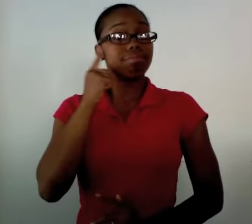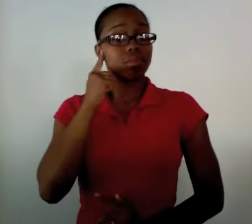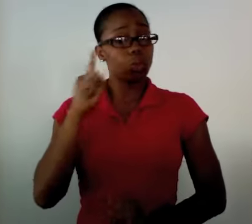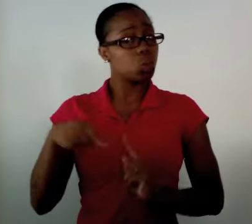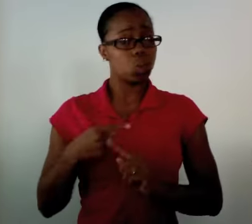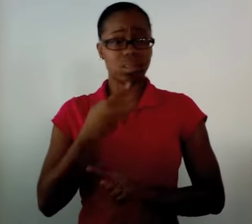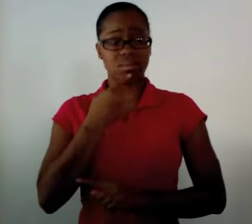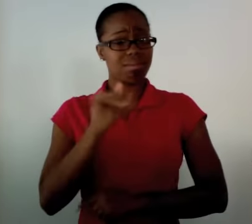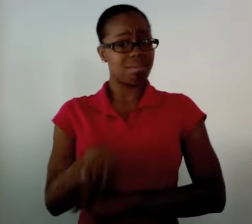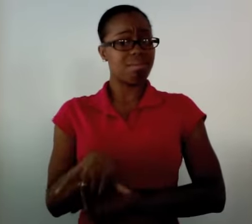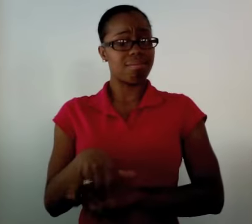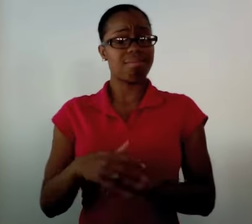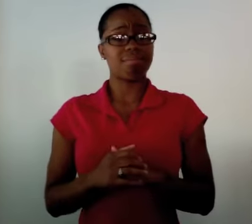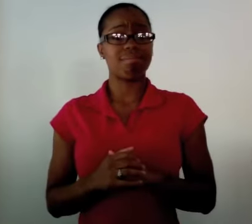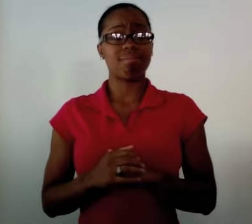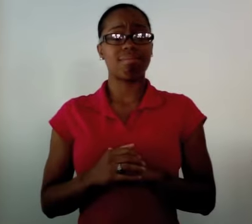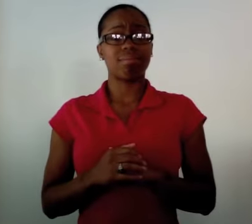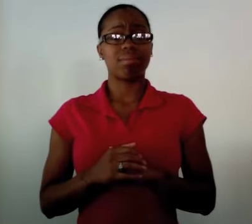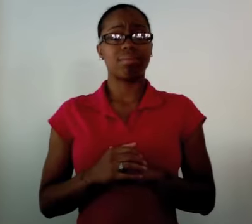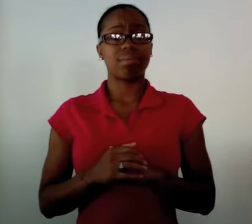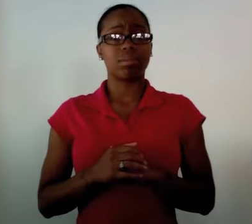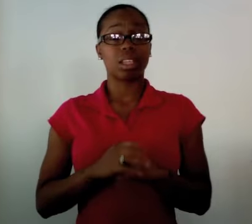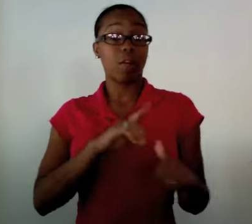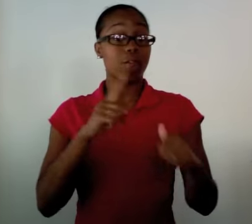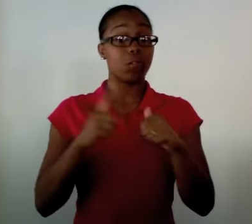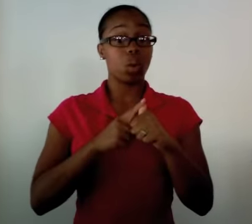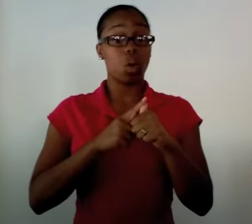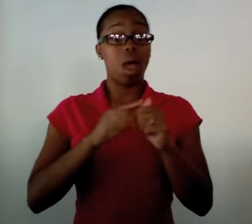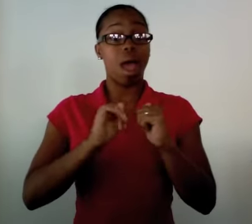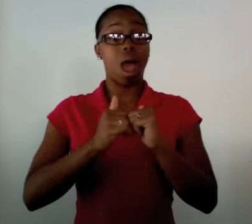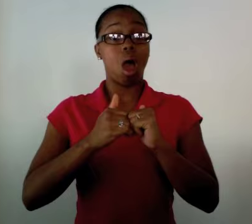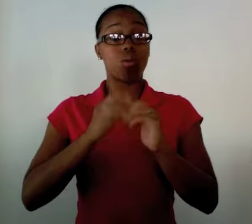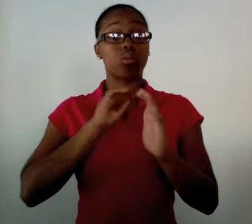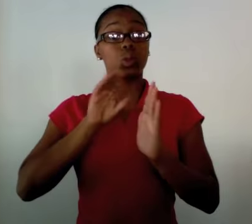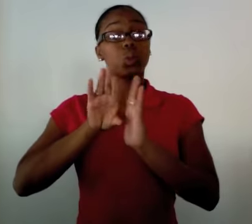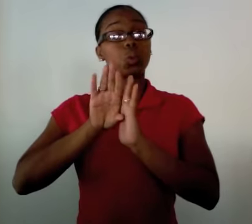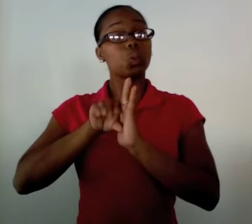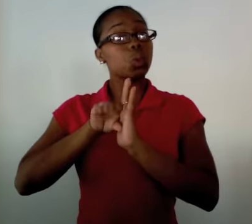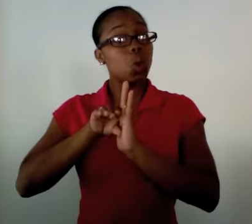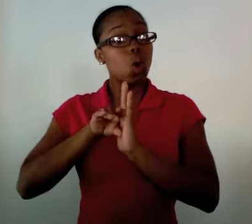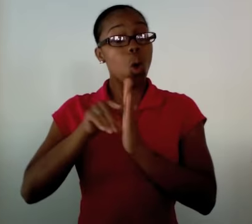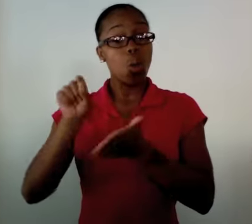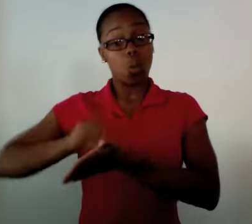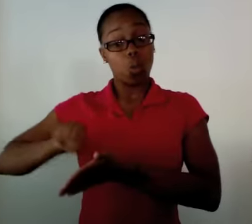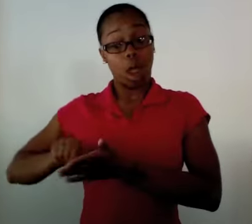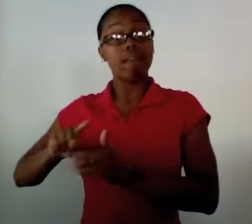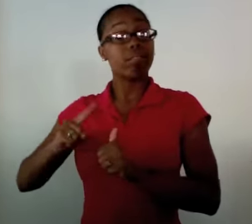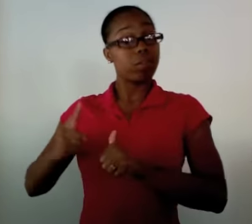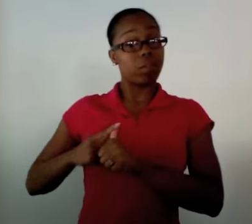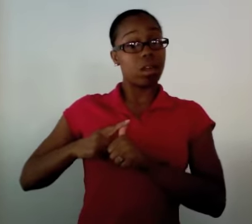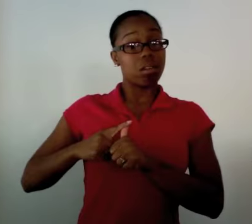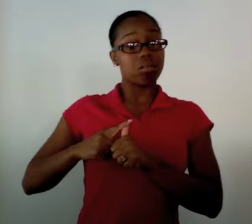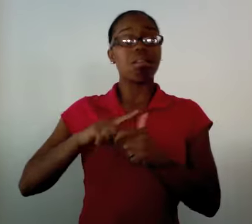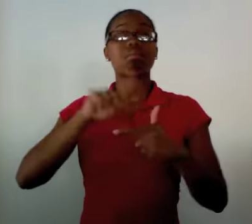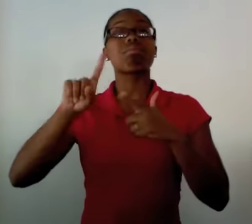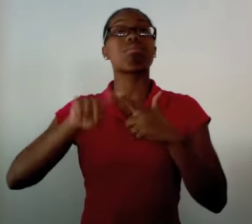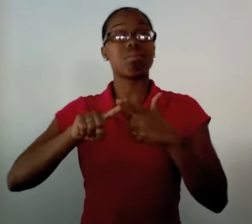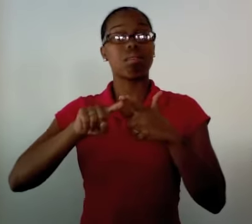this. First of all, we invented ways of recording. First writing, then audio recording, and now video recording as well. The premium